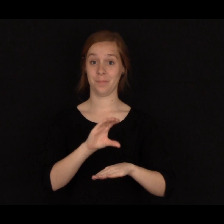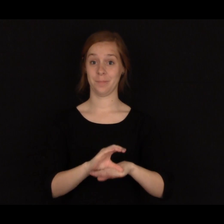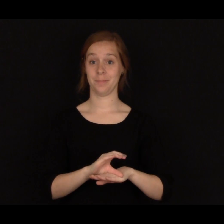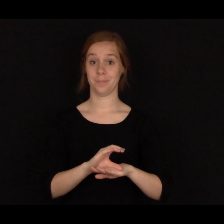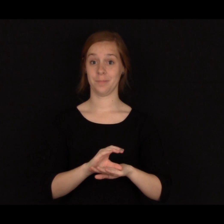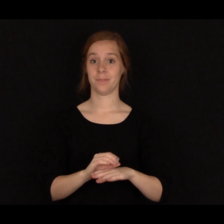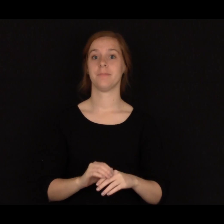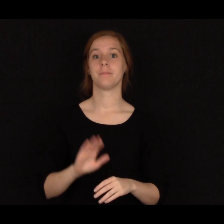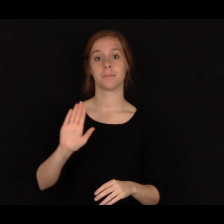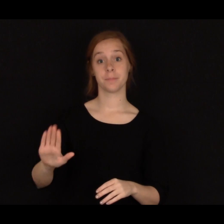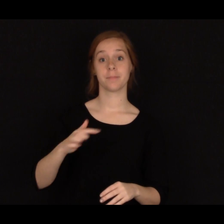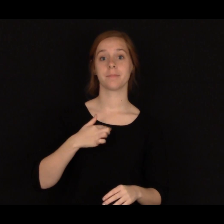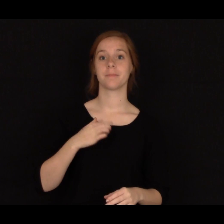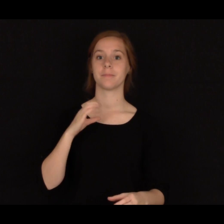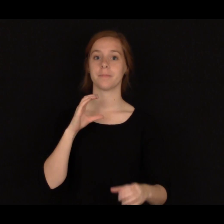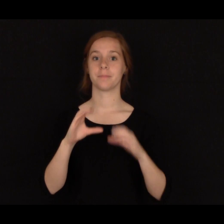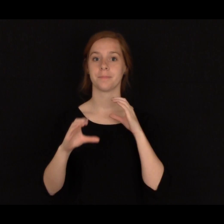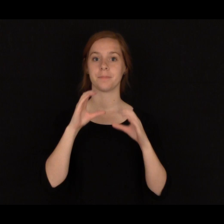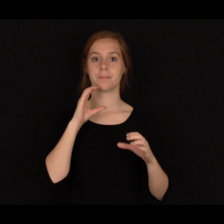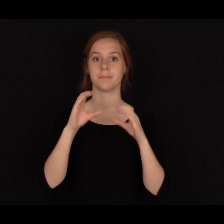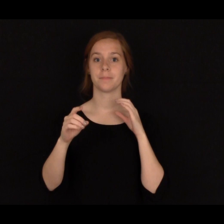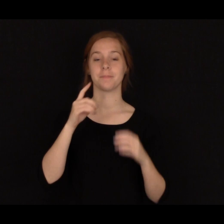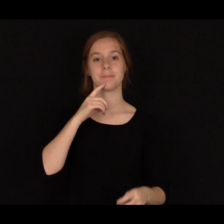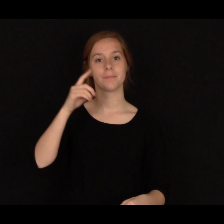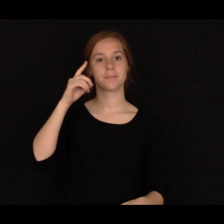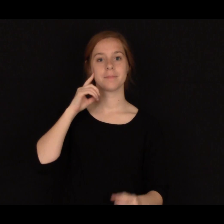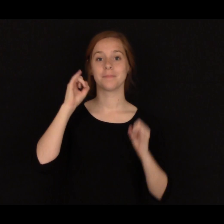church and communicated with deaf individuals there.